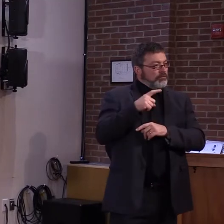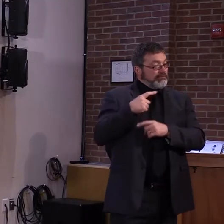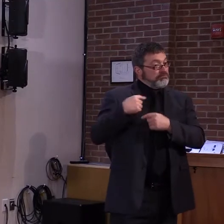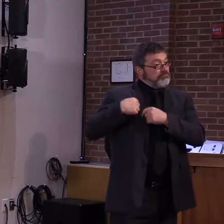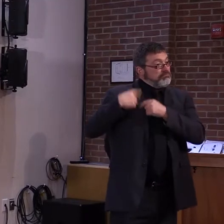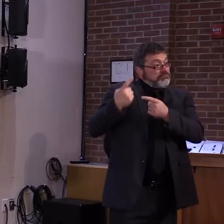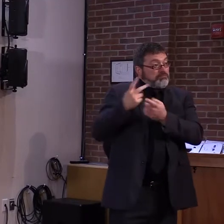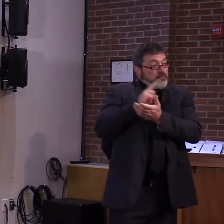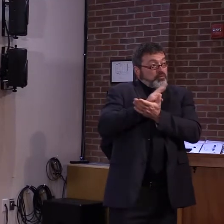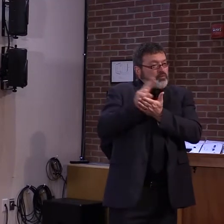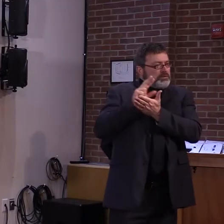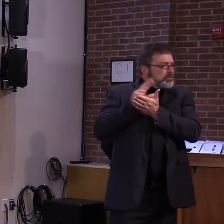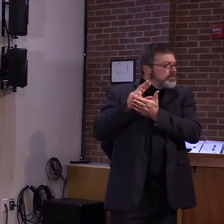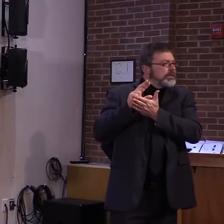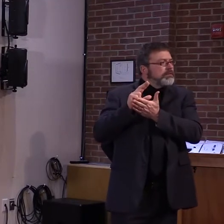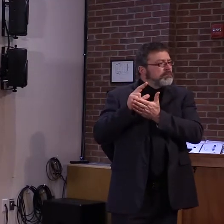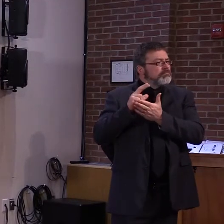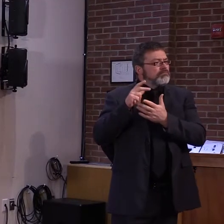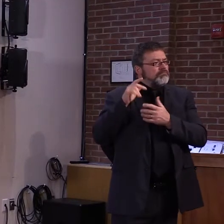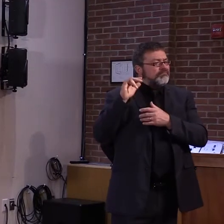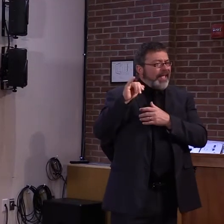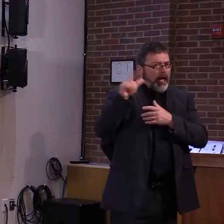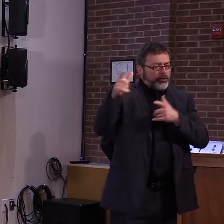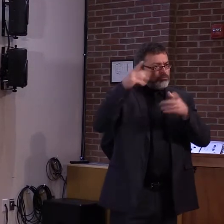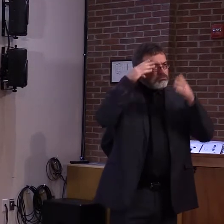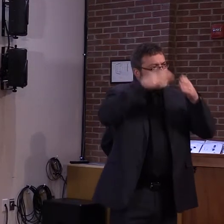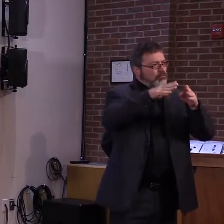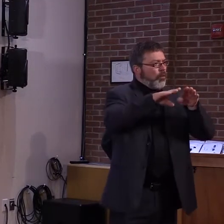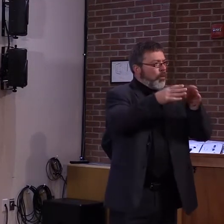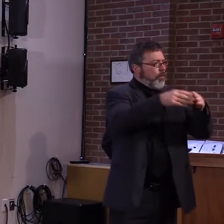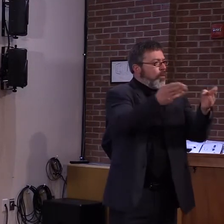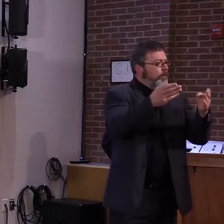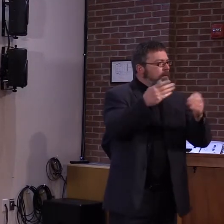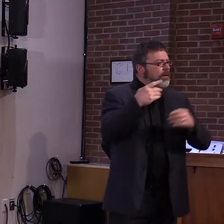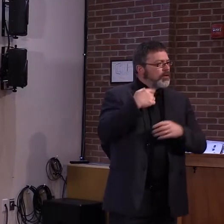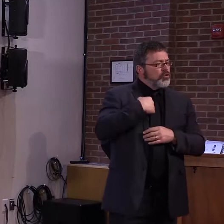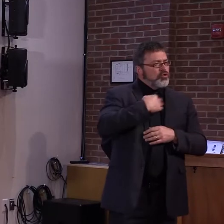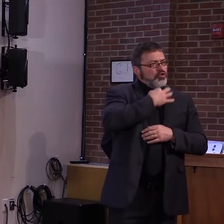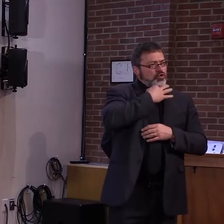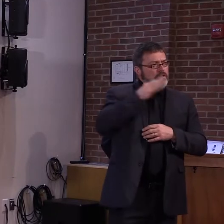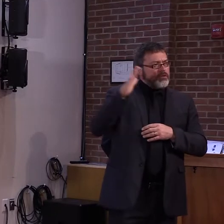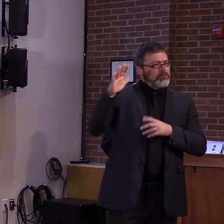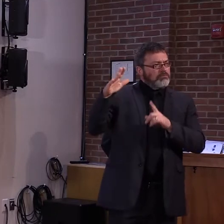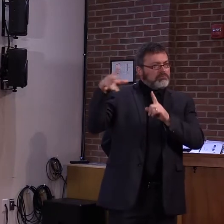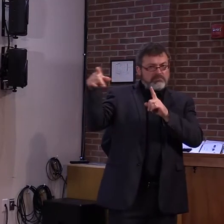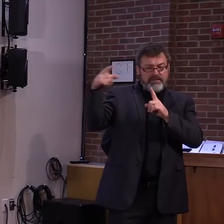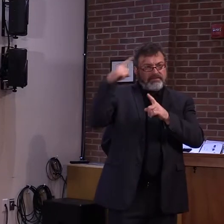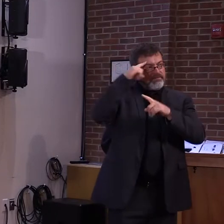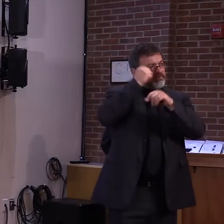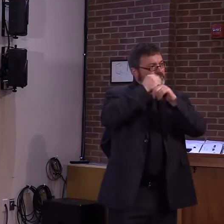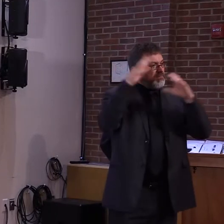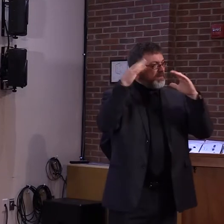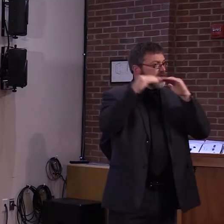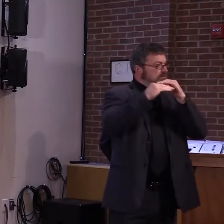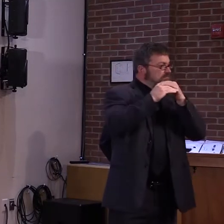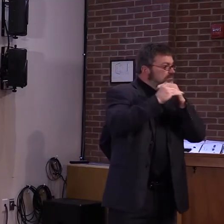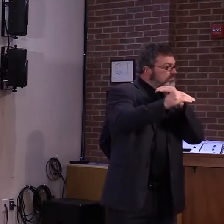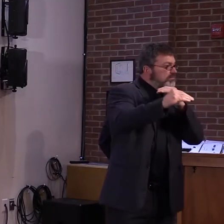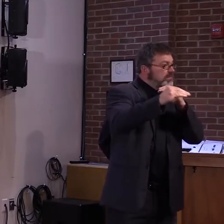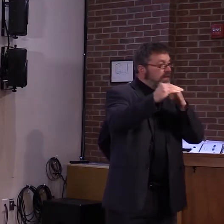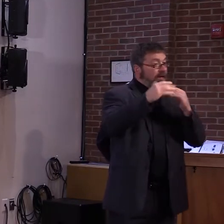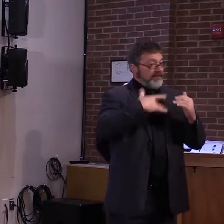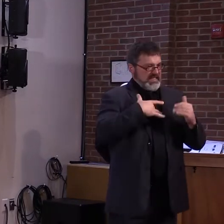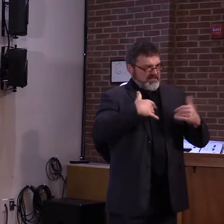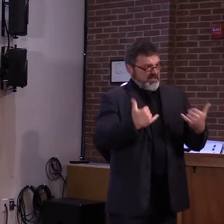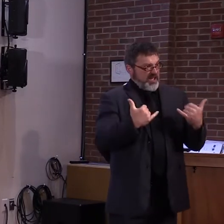you noted in the data. Is it too early to declare success in the reopening? And what does this tell us about moving forward?